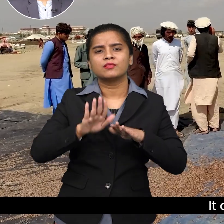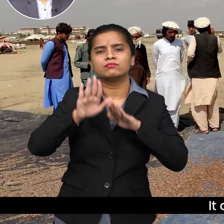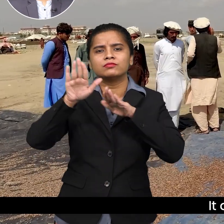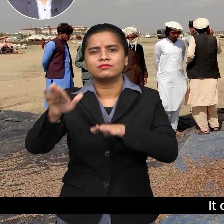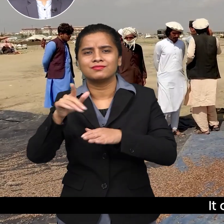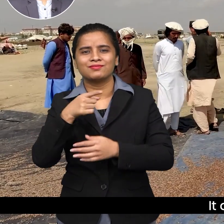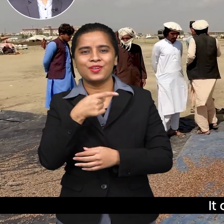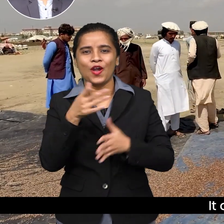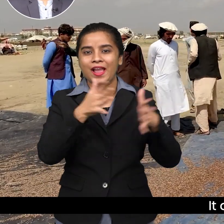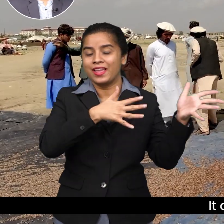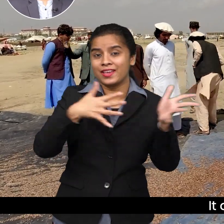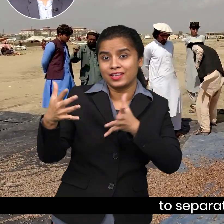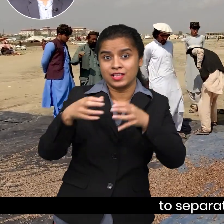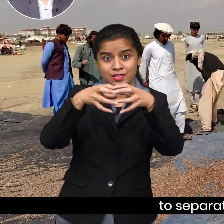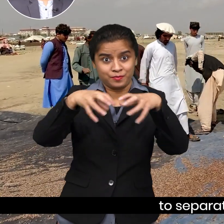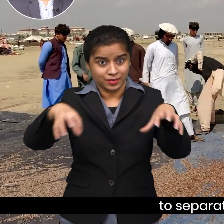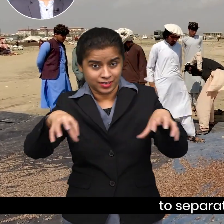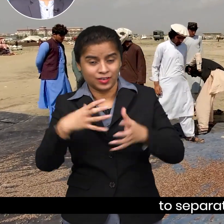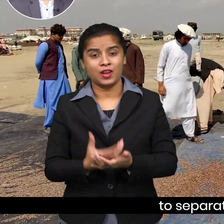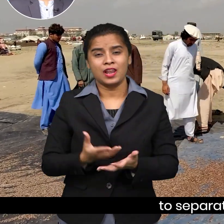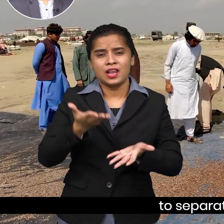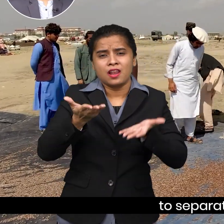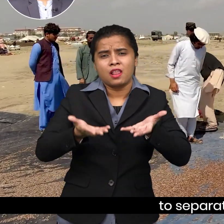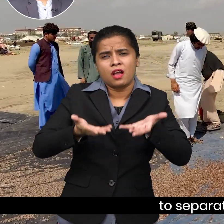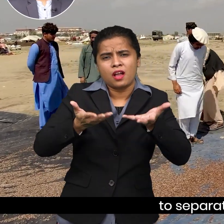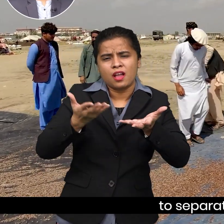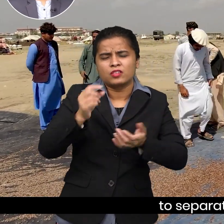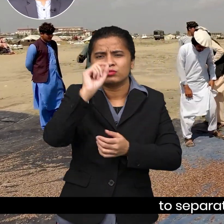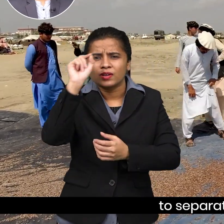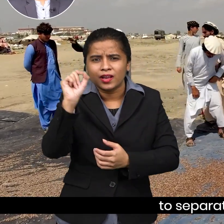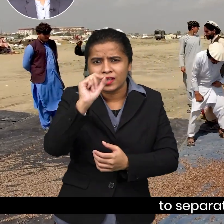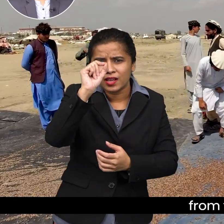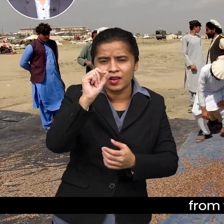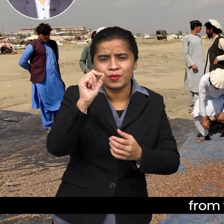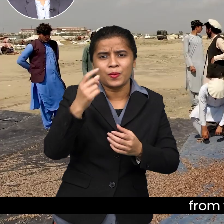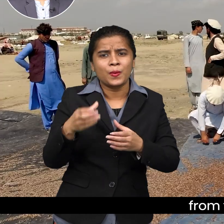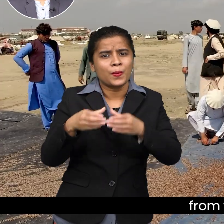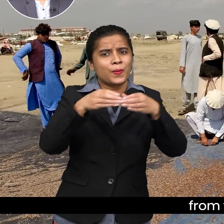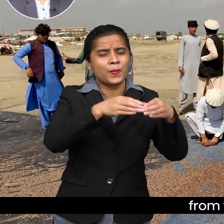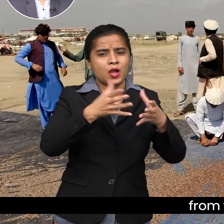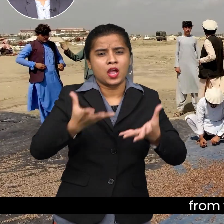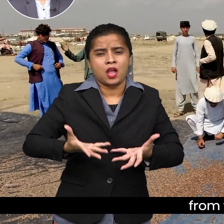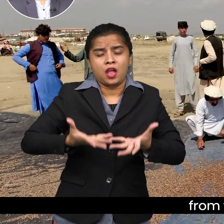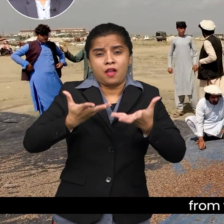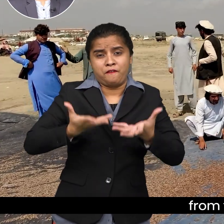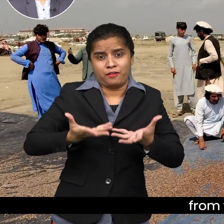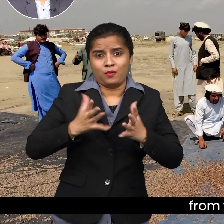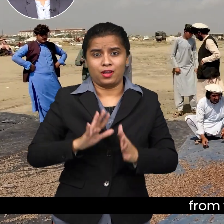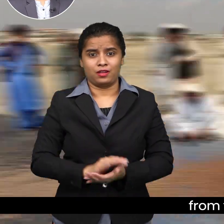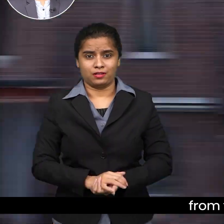It depends on air to separate the lighter particles from the heavier ones.